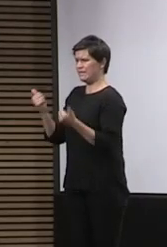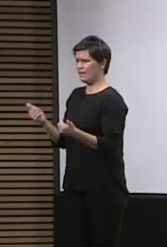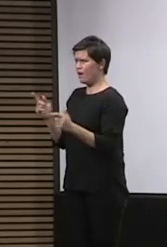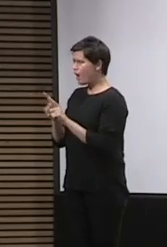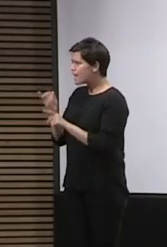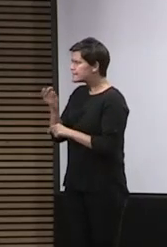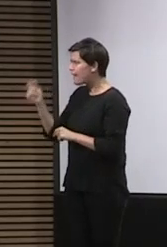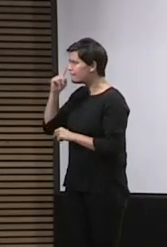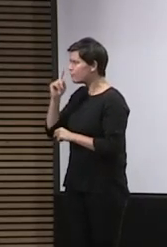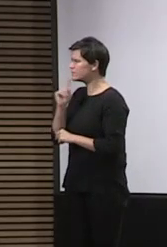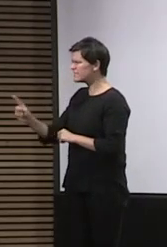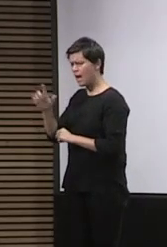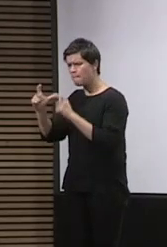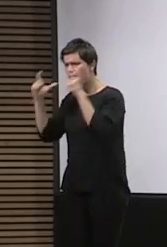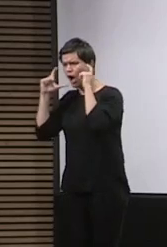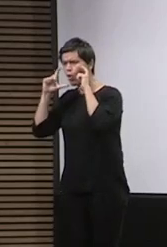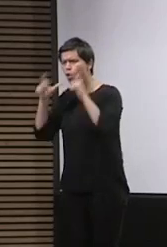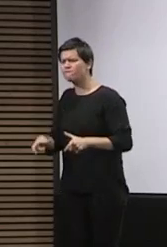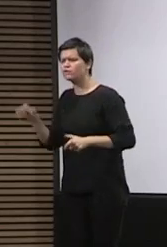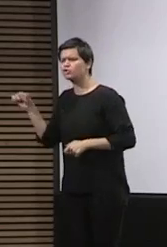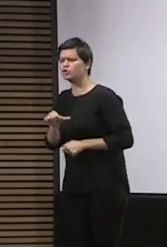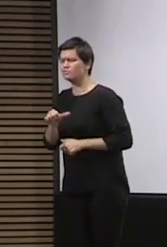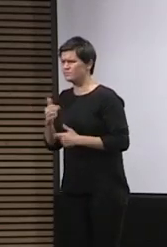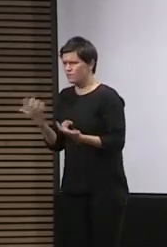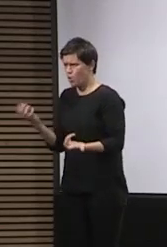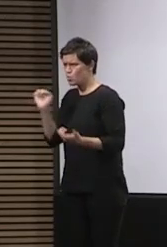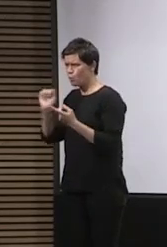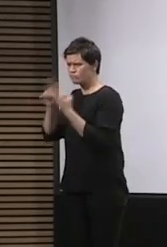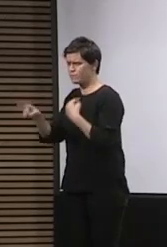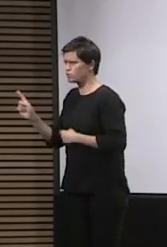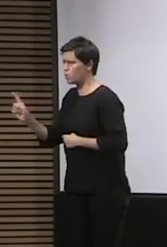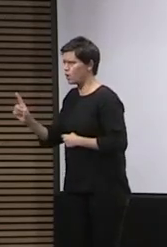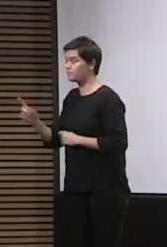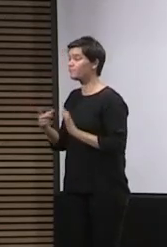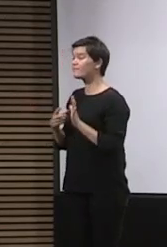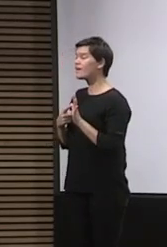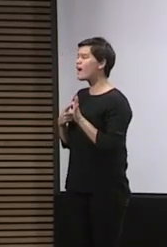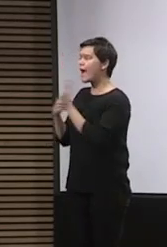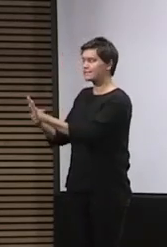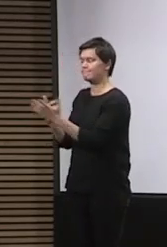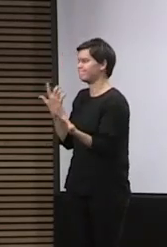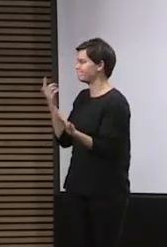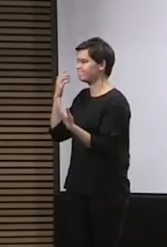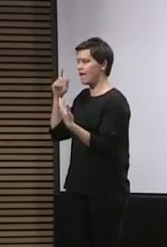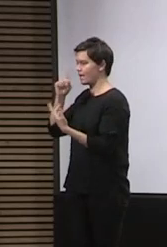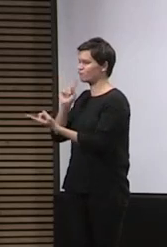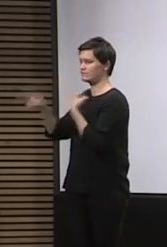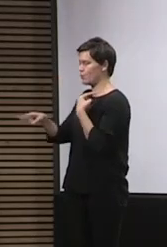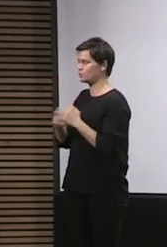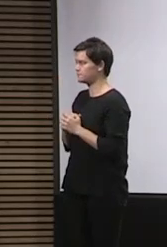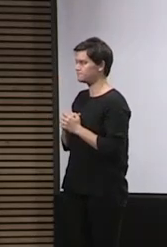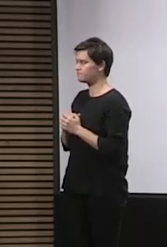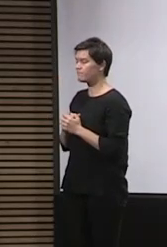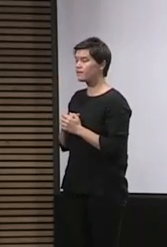them? I can't answer that, I'm afraid. I don't have any information on that. Can I just follow up on PPE? We've heard a lot about the numbers around